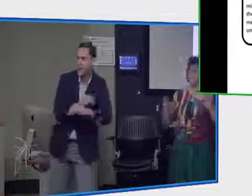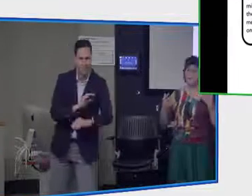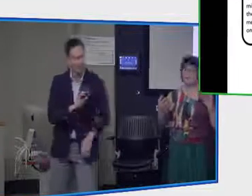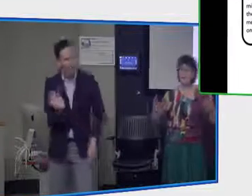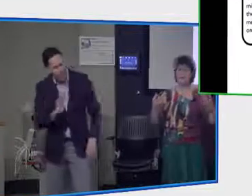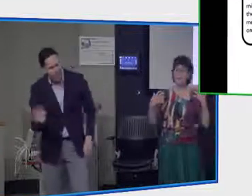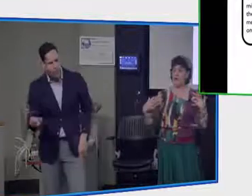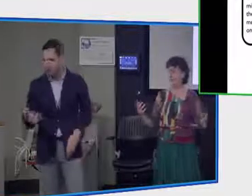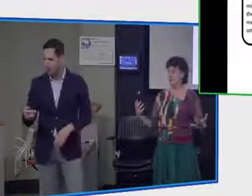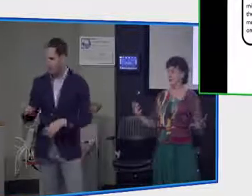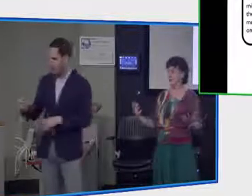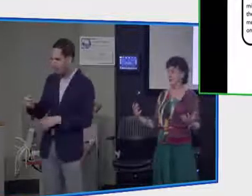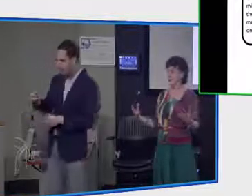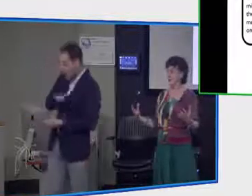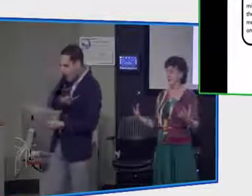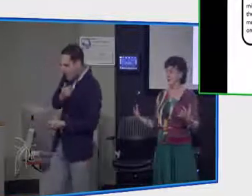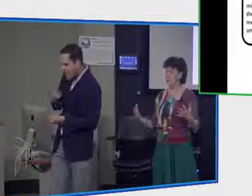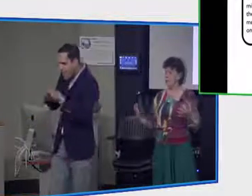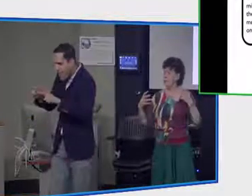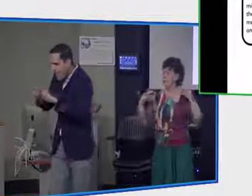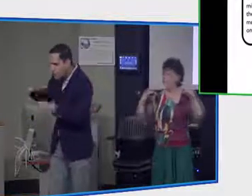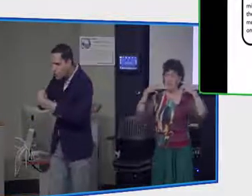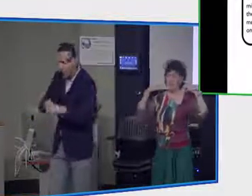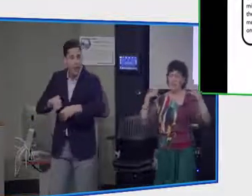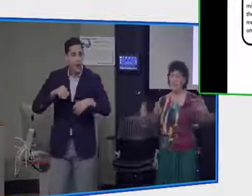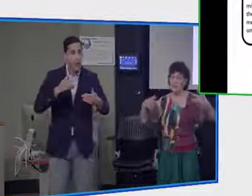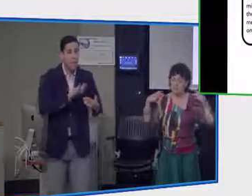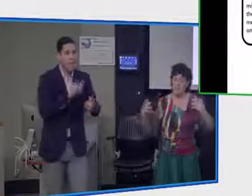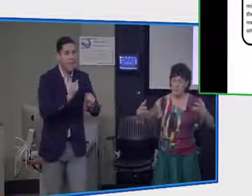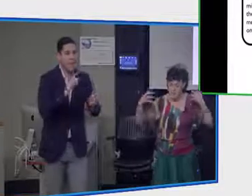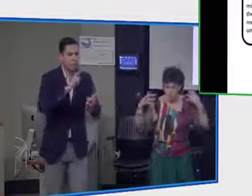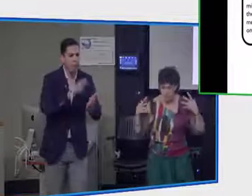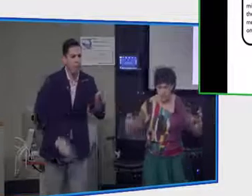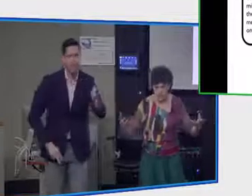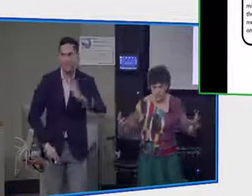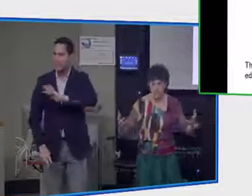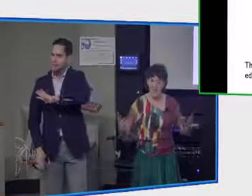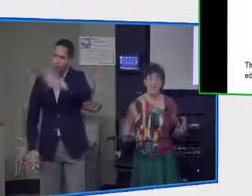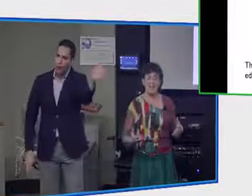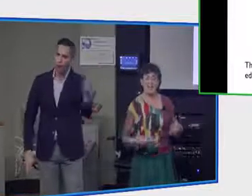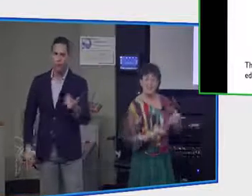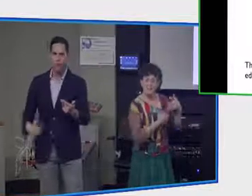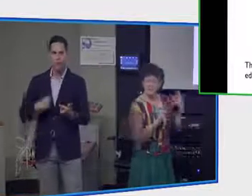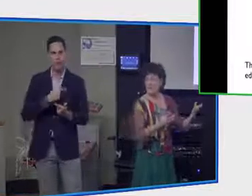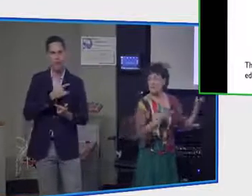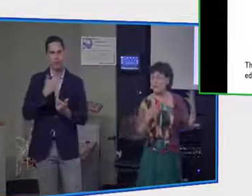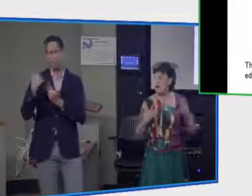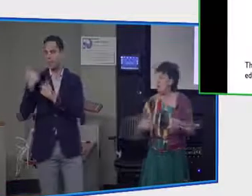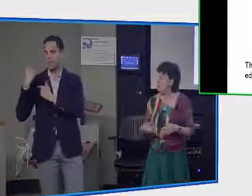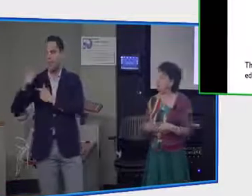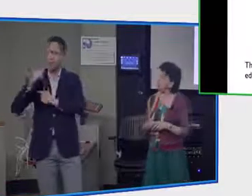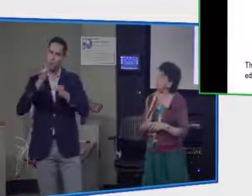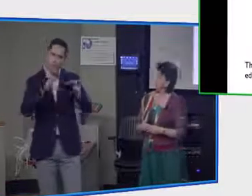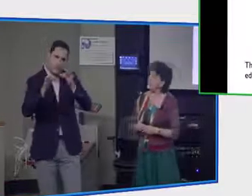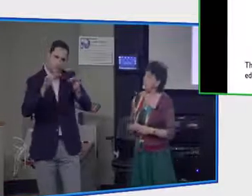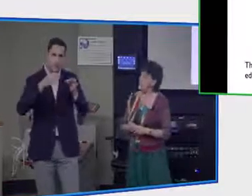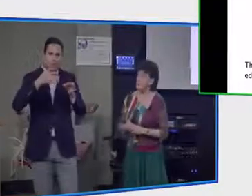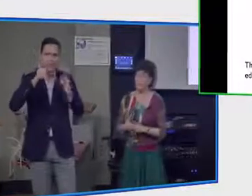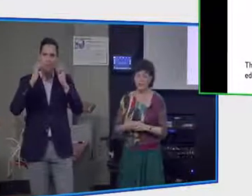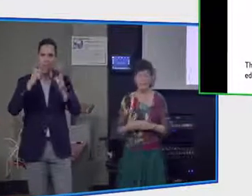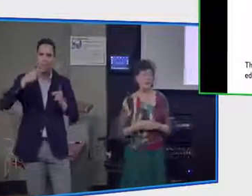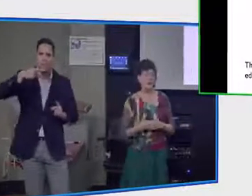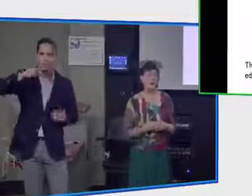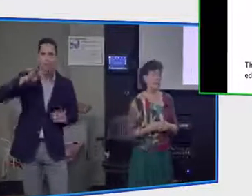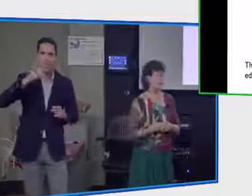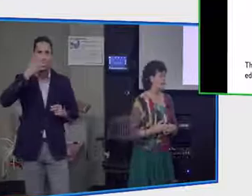So we feel a personal responsibility to try to set this straight. And this is part of what motivates the